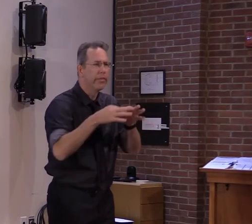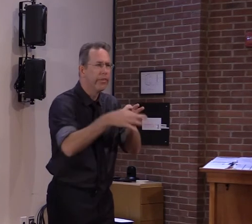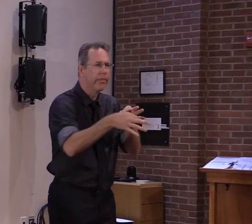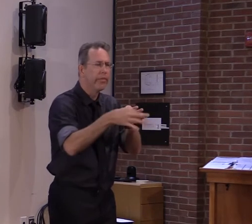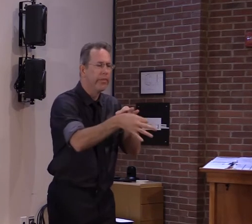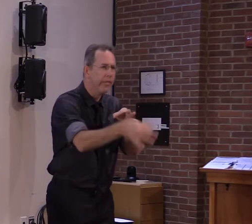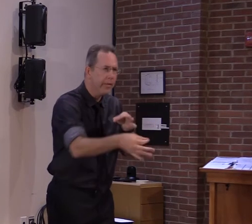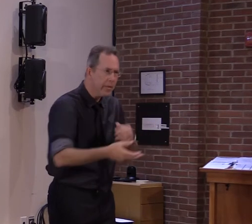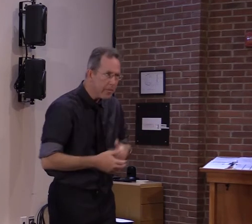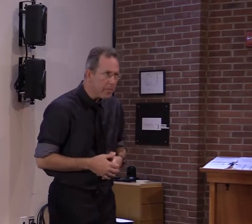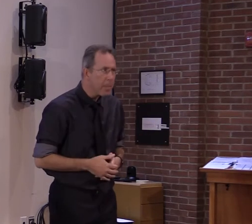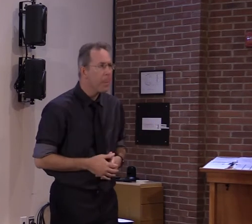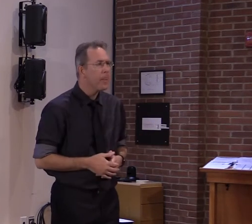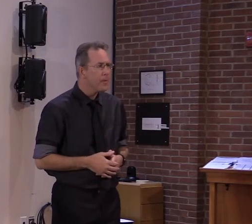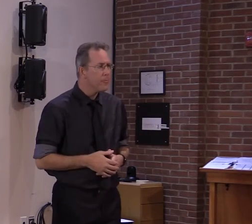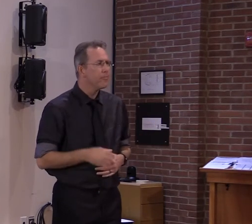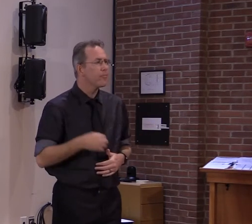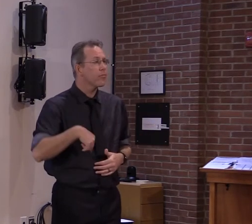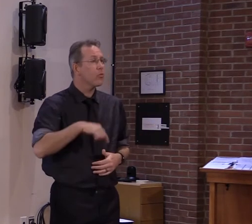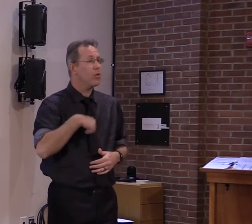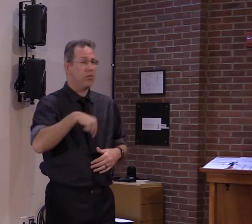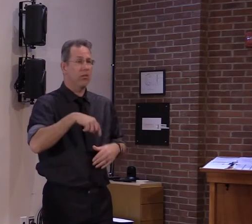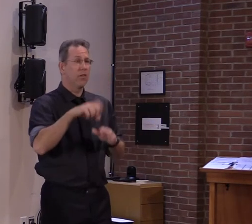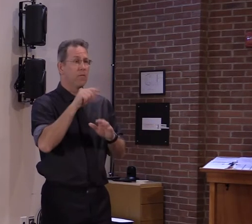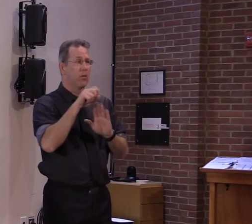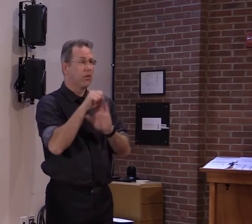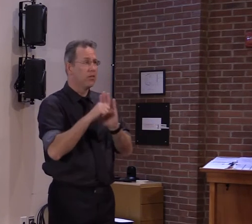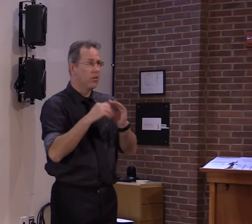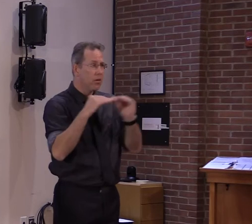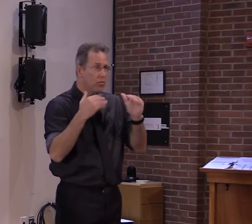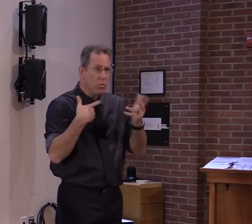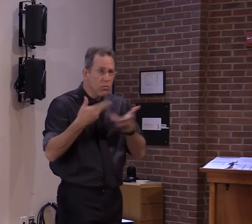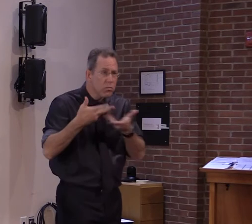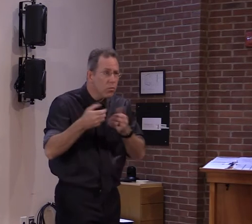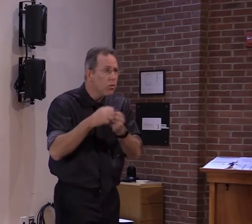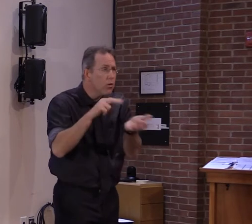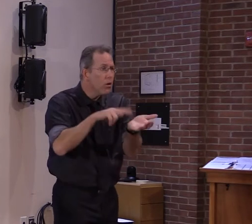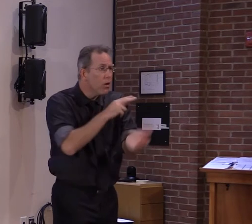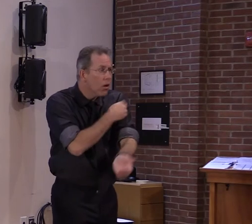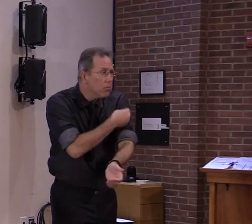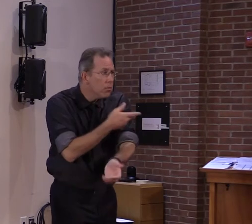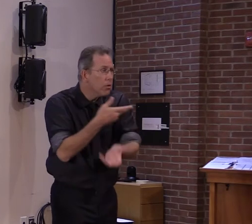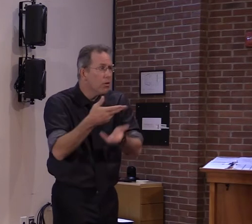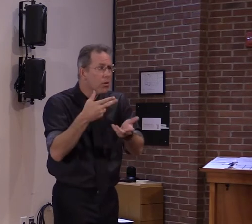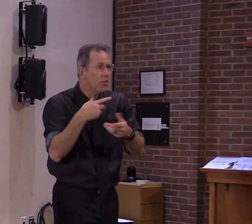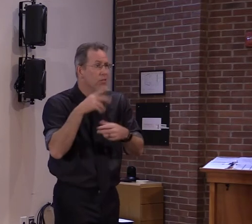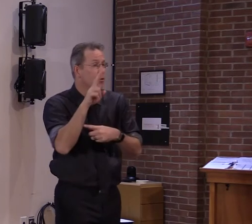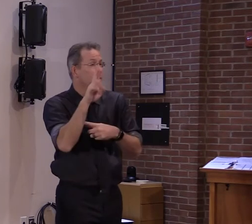met personally with at UVM yesterday and asked them to